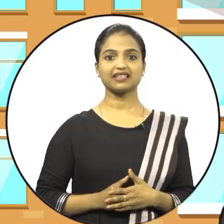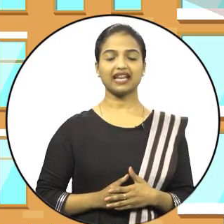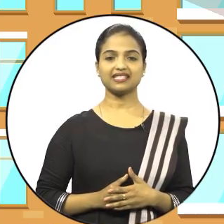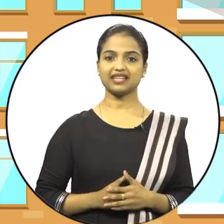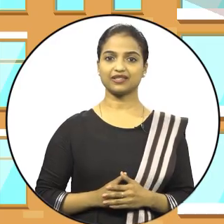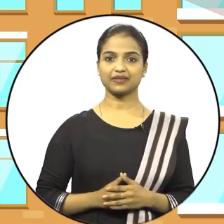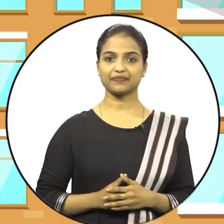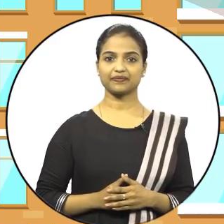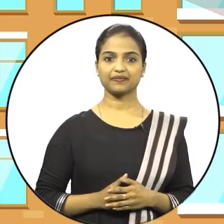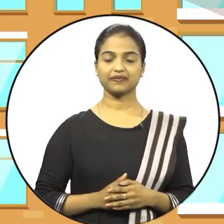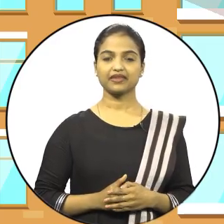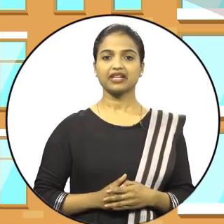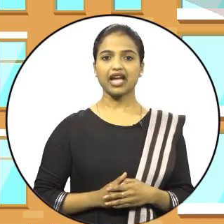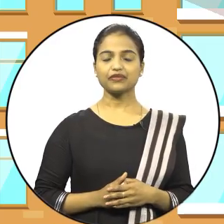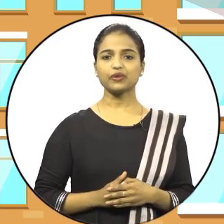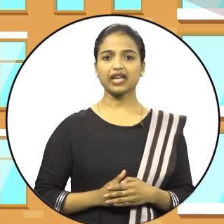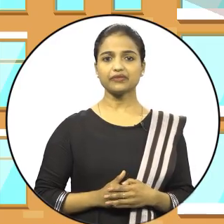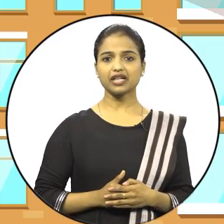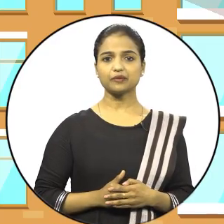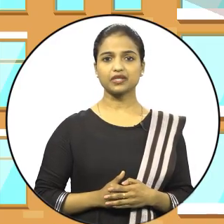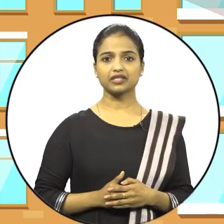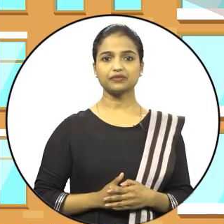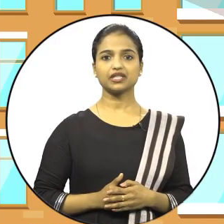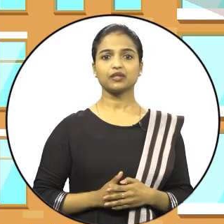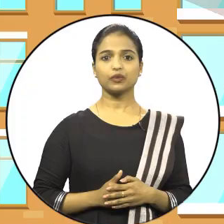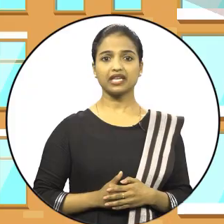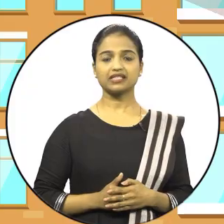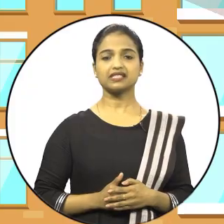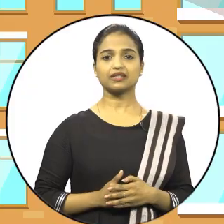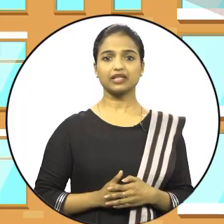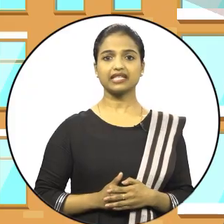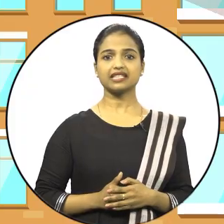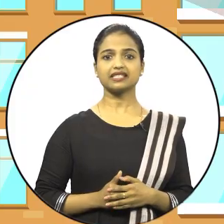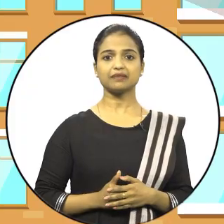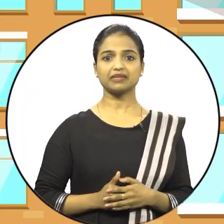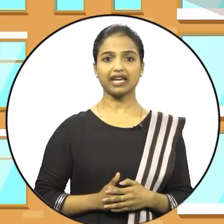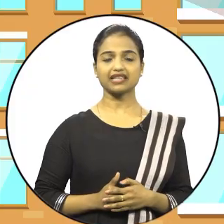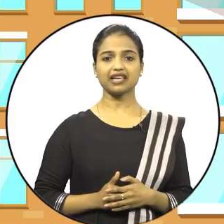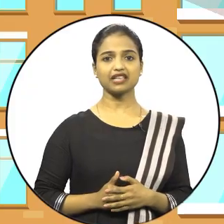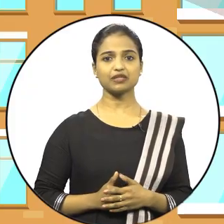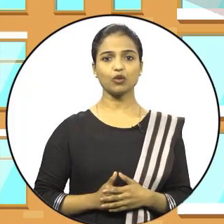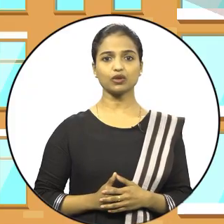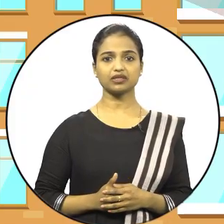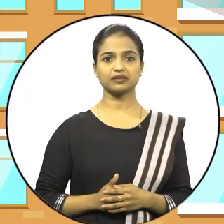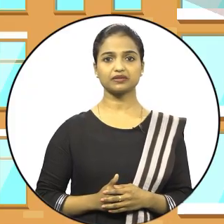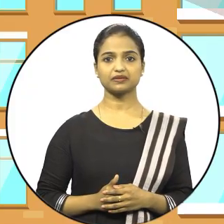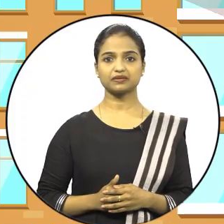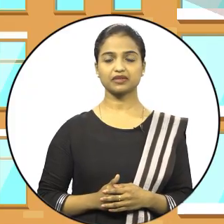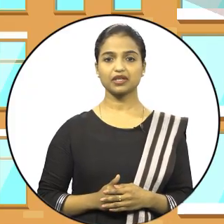buses, etc. Have you ever observed vehicles releasing some gas and